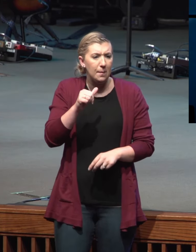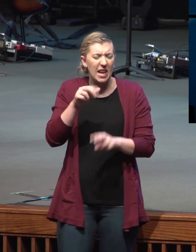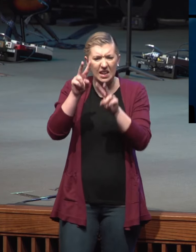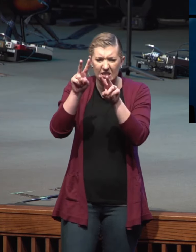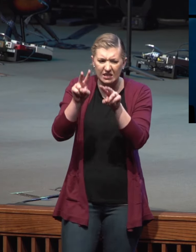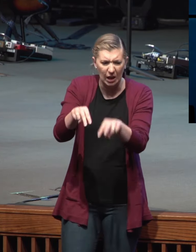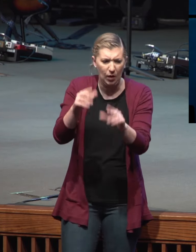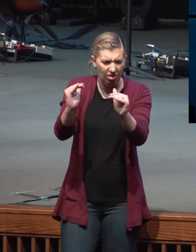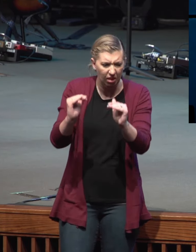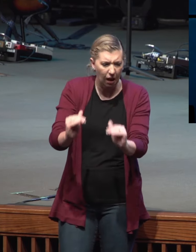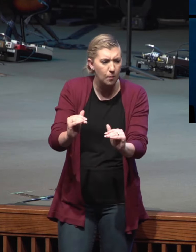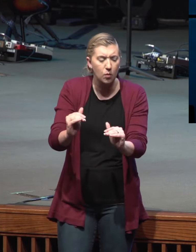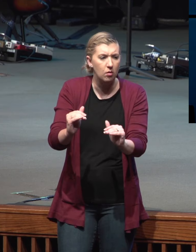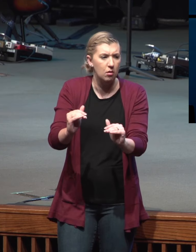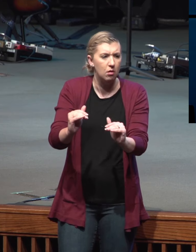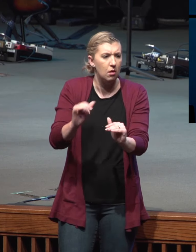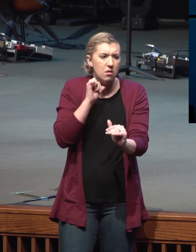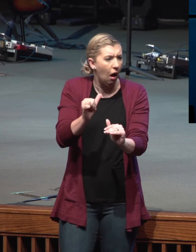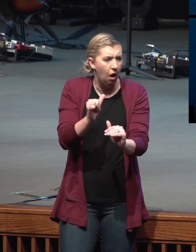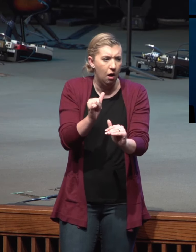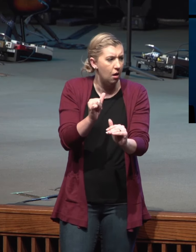or keeping them down.